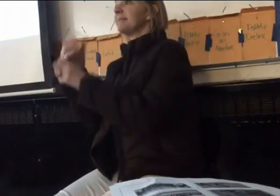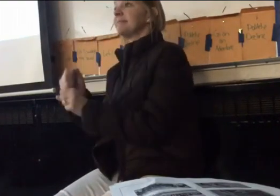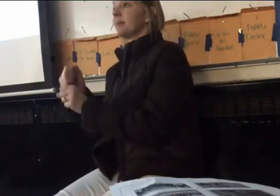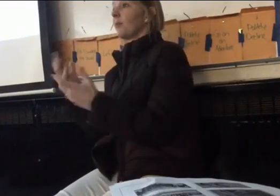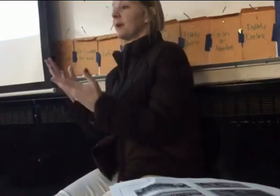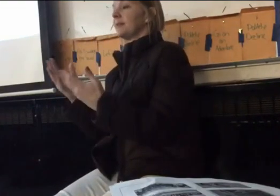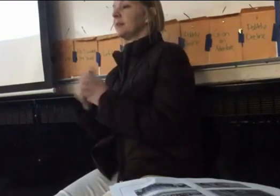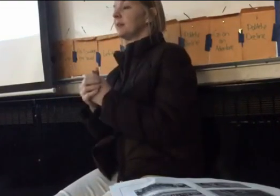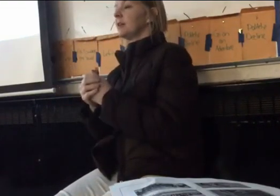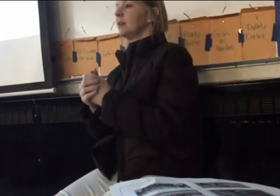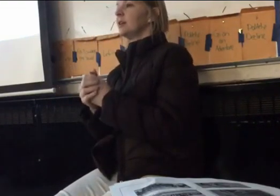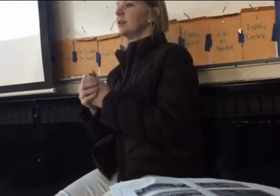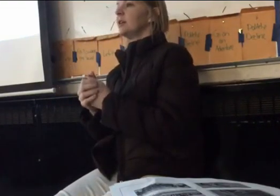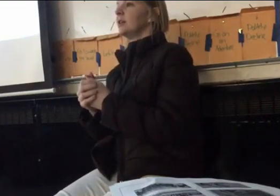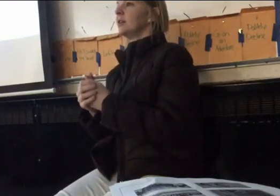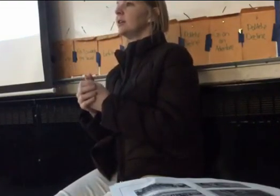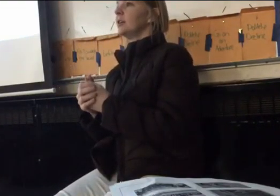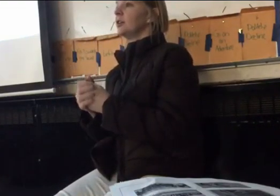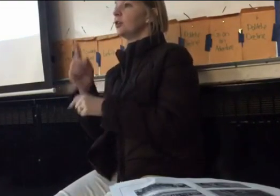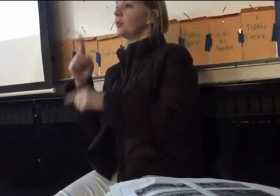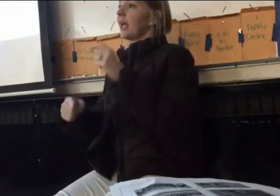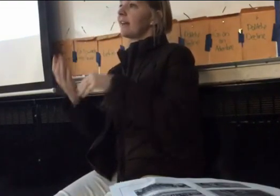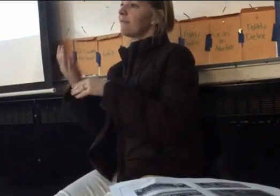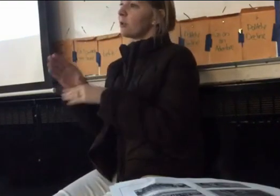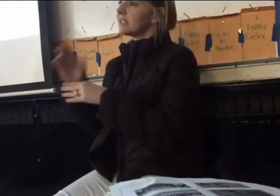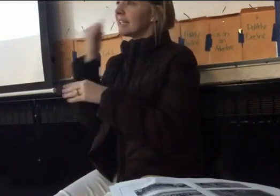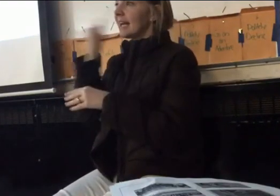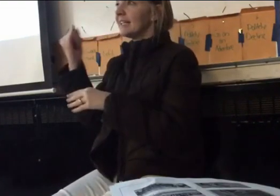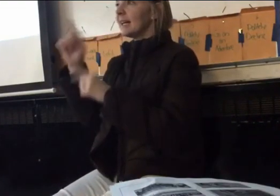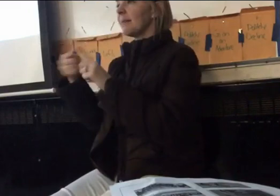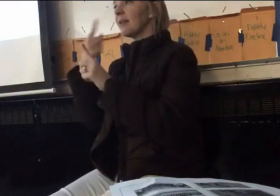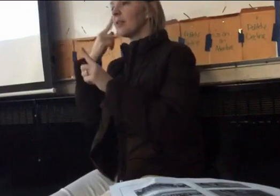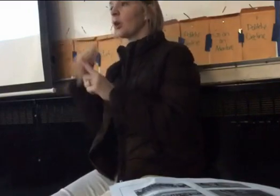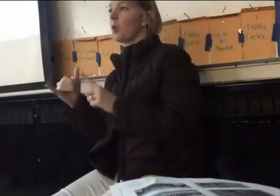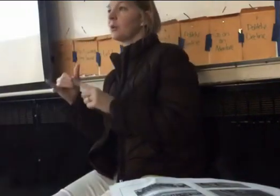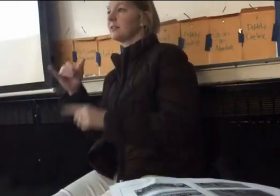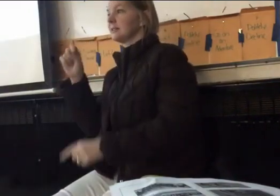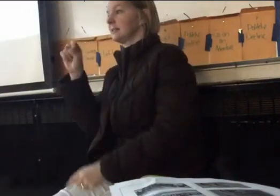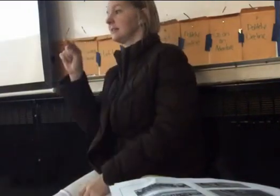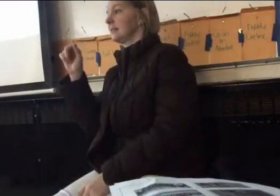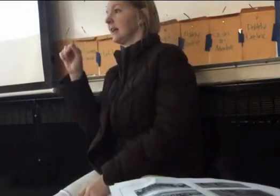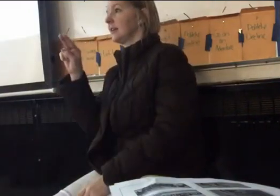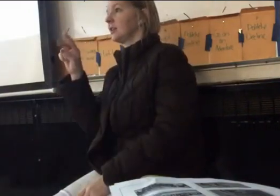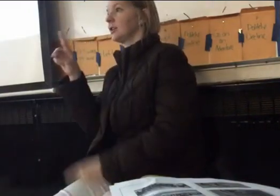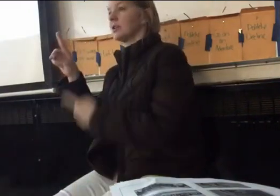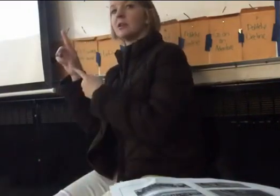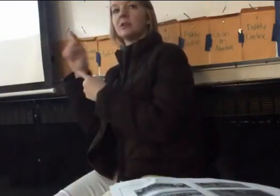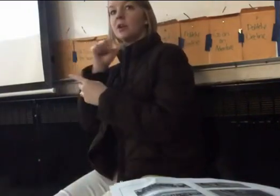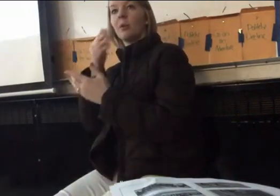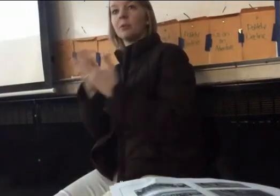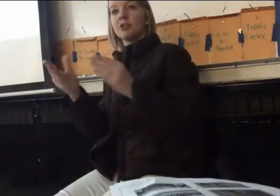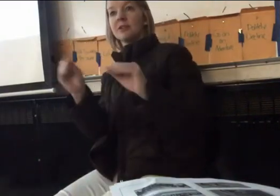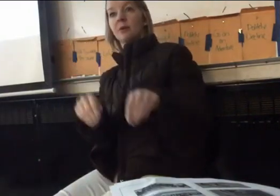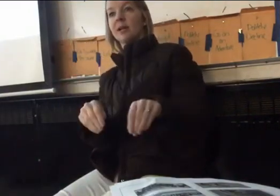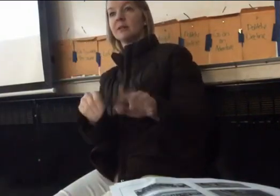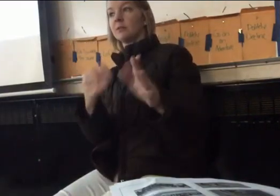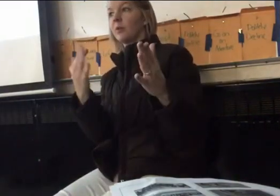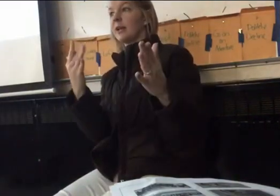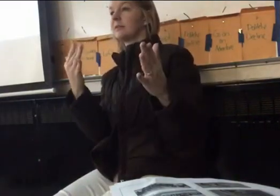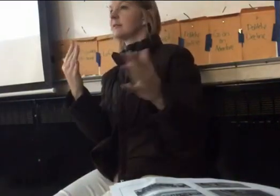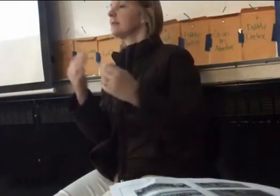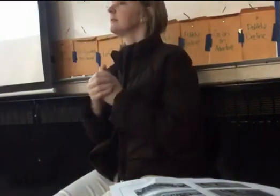saying is you cannot press down this idea of the gold standard. Now if you notice, hey, don't put your stuff away. Wait a